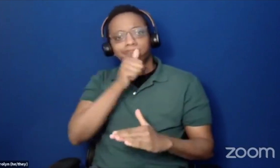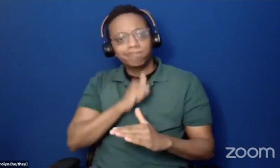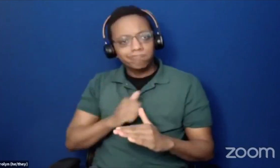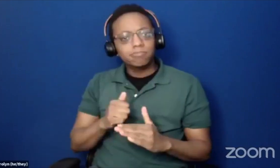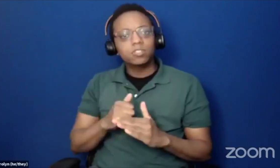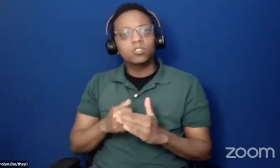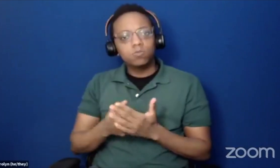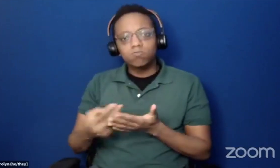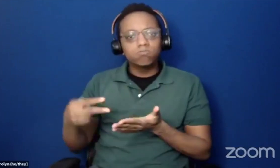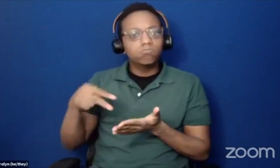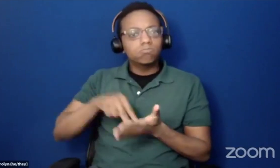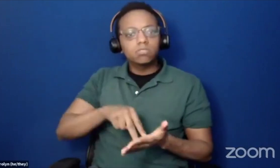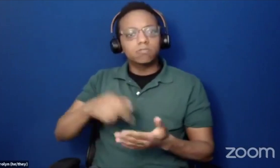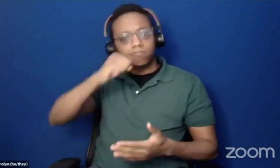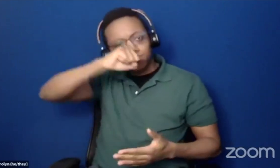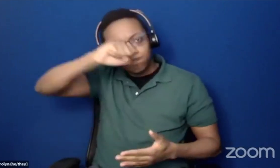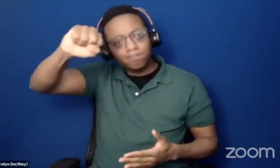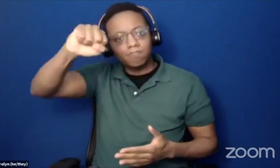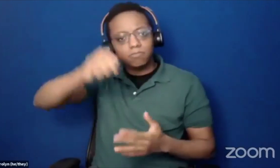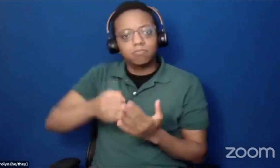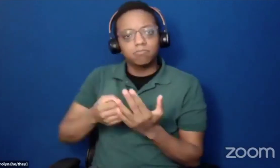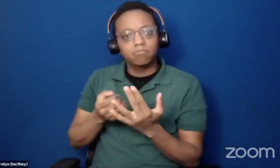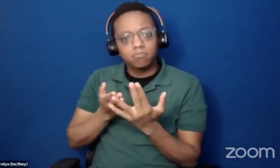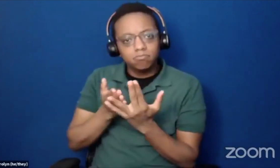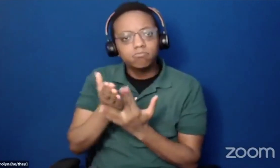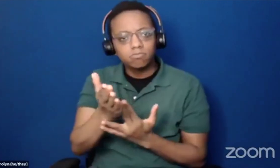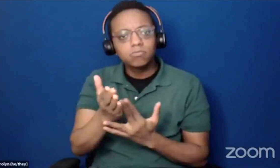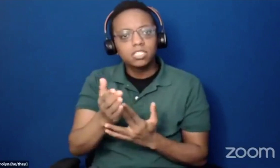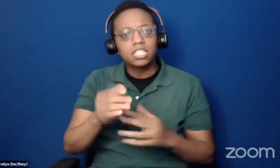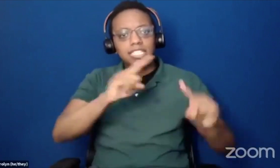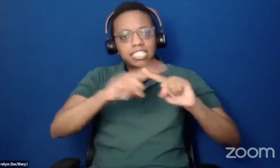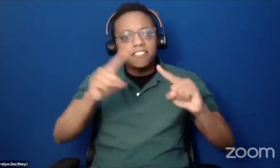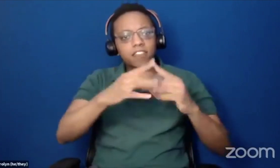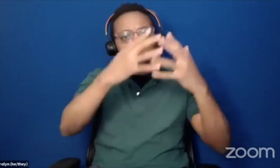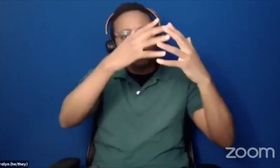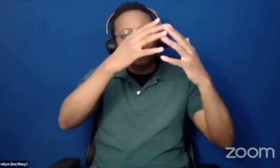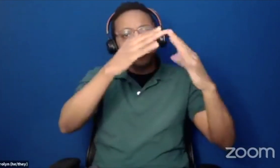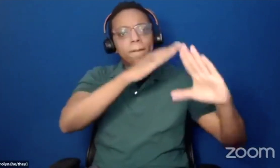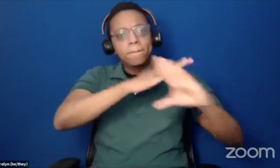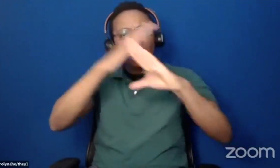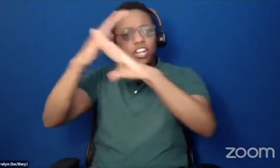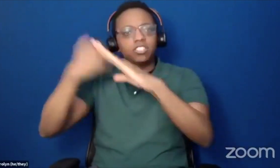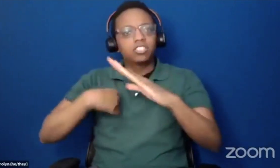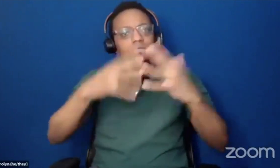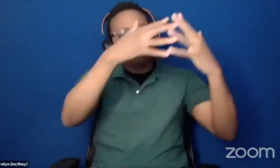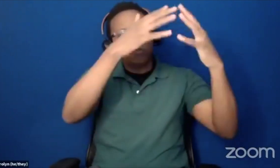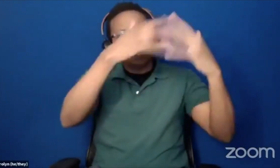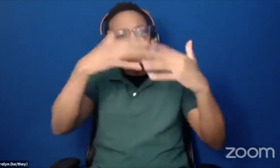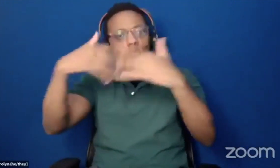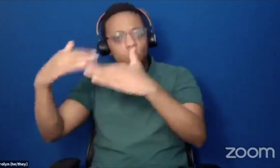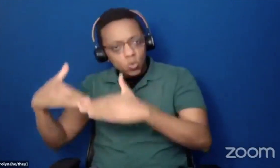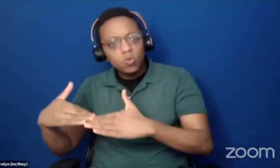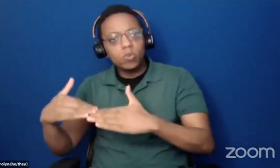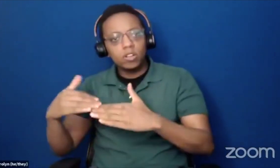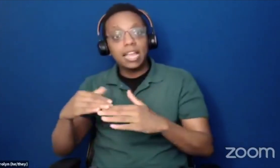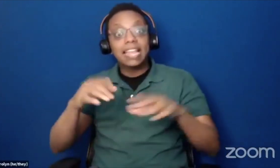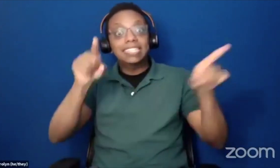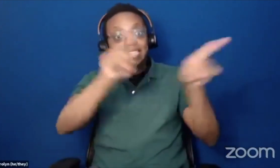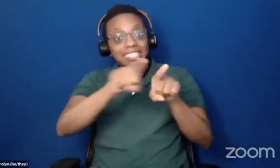through those barriers that were in the face, even though we had failed executive leadership in office at the time. But we